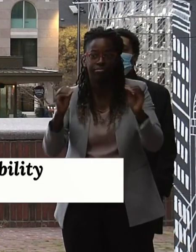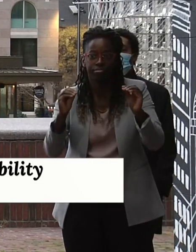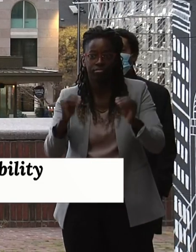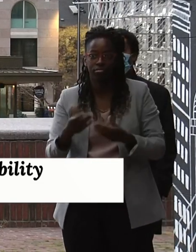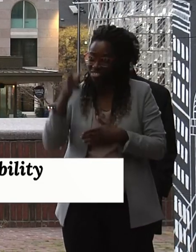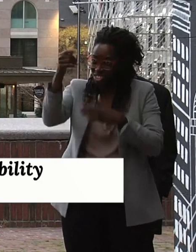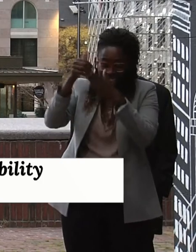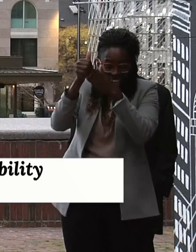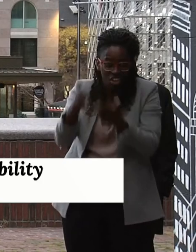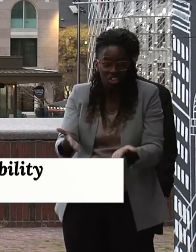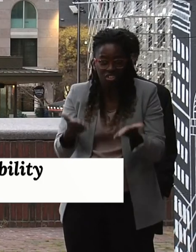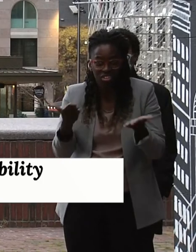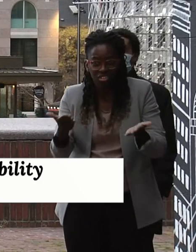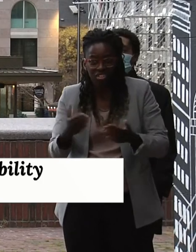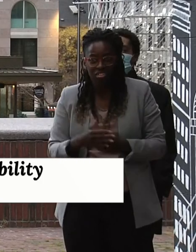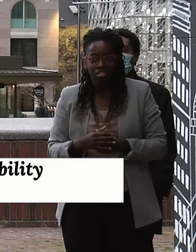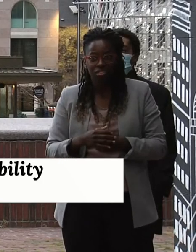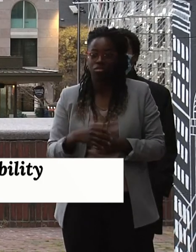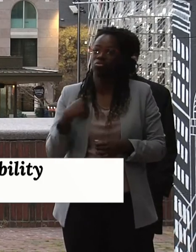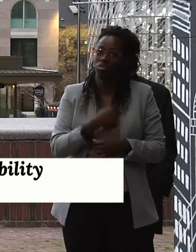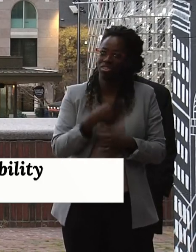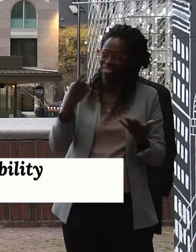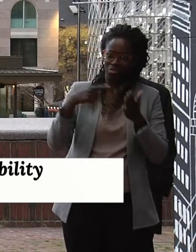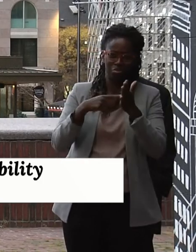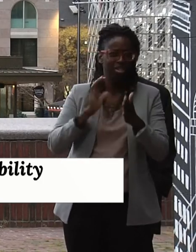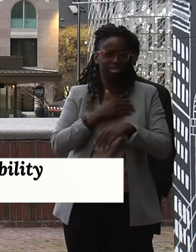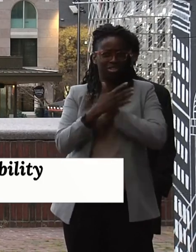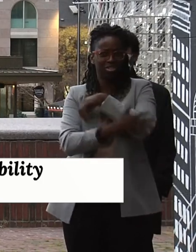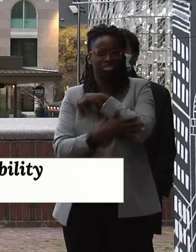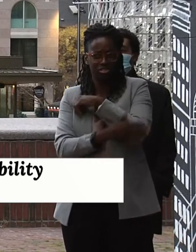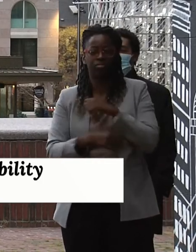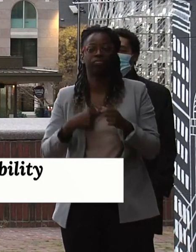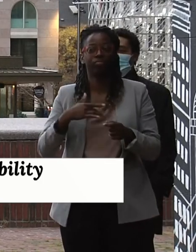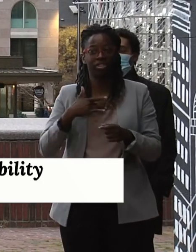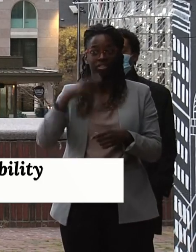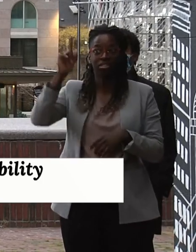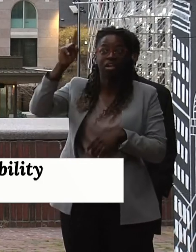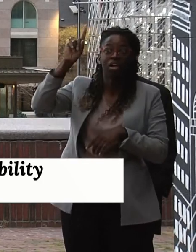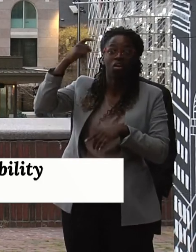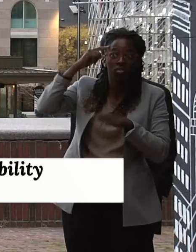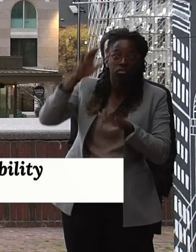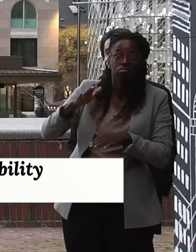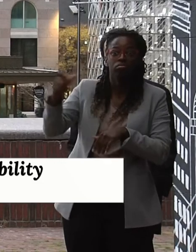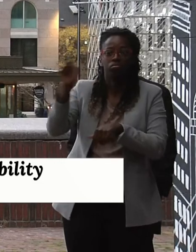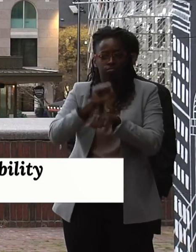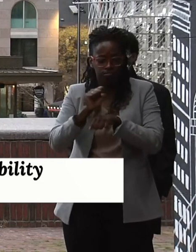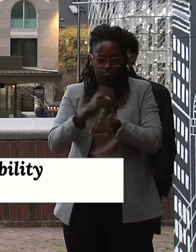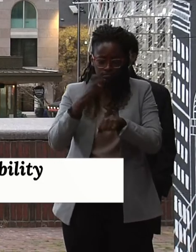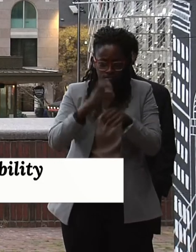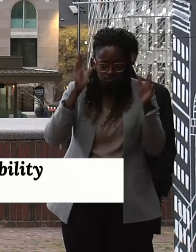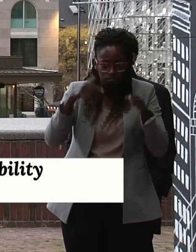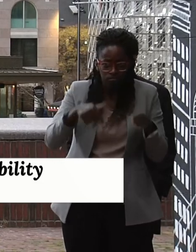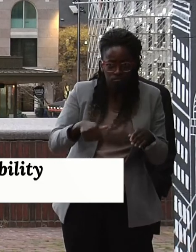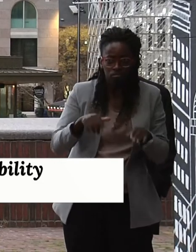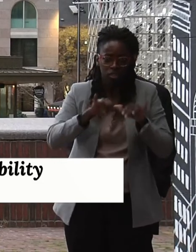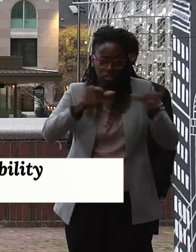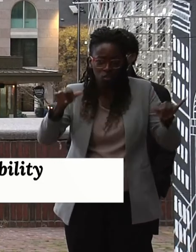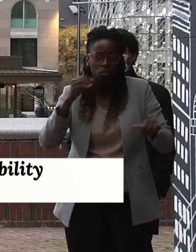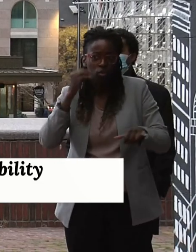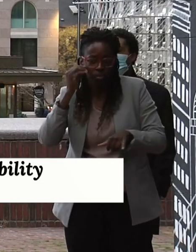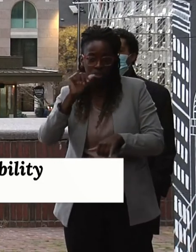that we can, through our efforts here, the governor's efforts with the curfew and with the masks and what he's doing, and our efforts here in the city and